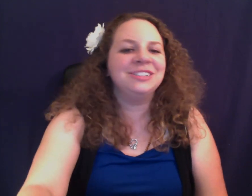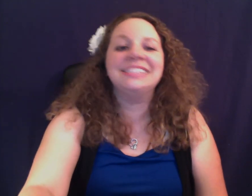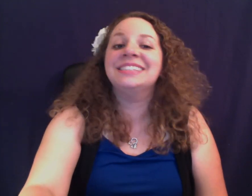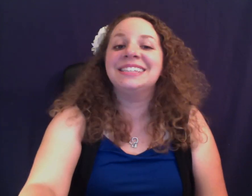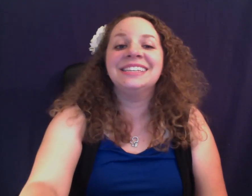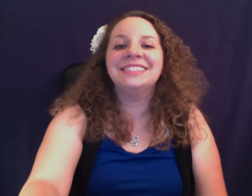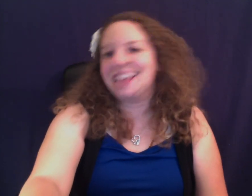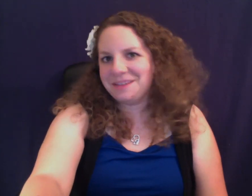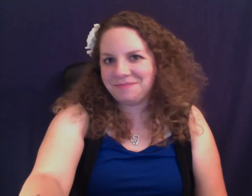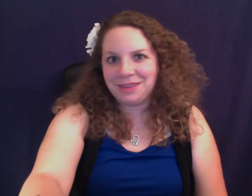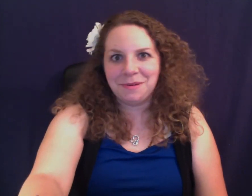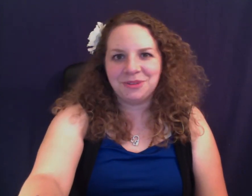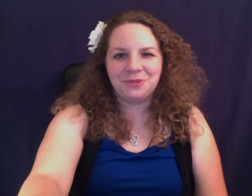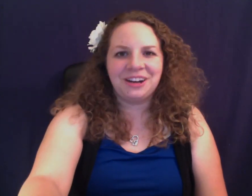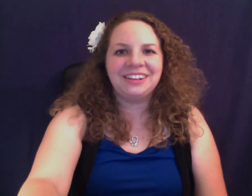discussing time. Keep up the good work. Bye. Thank you.